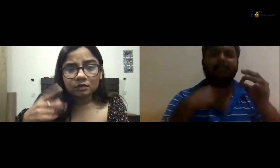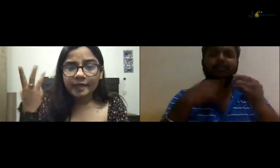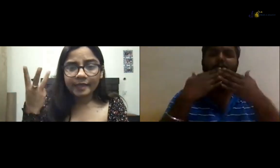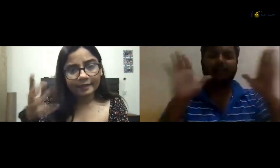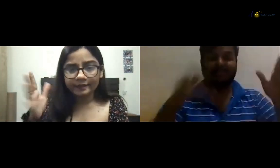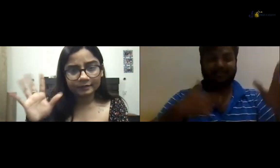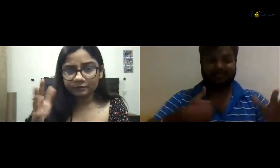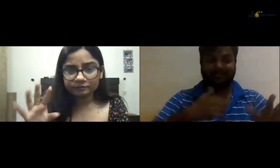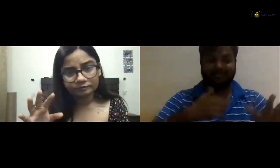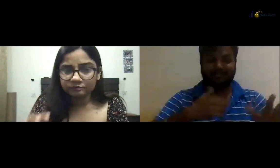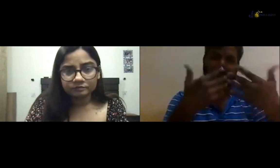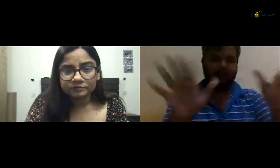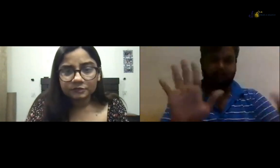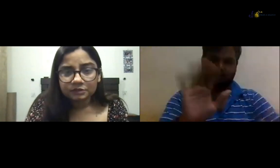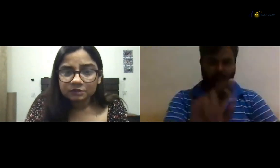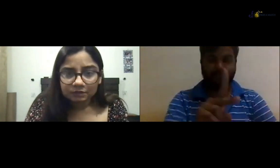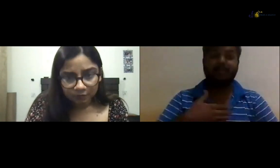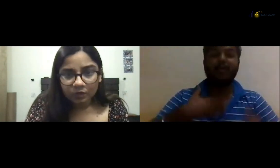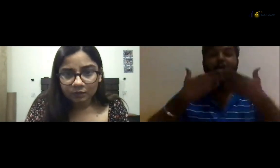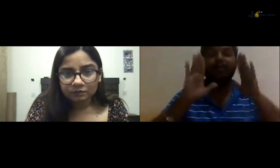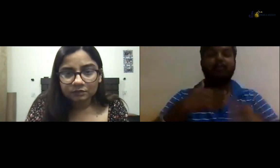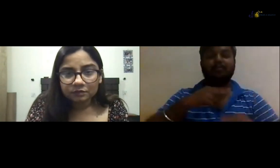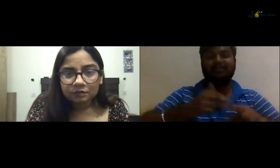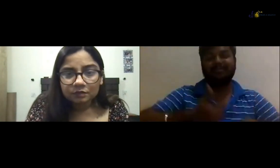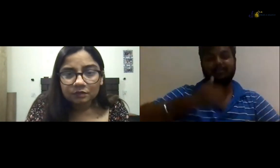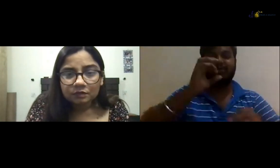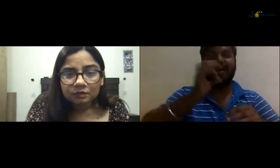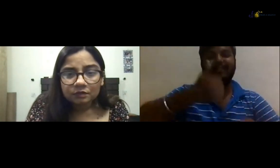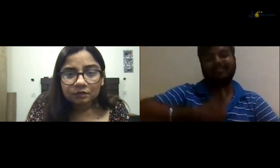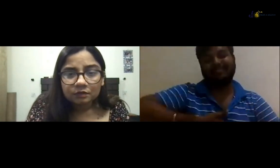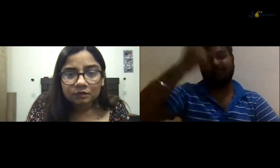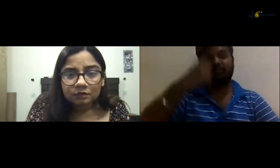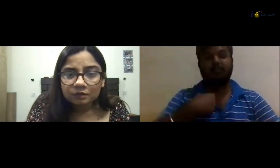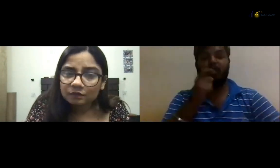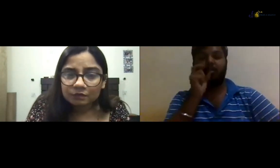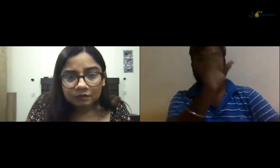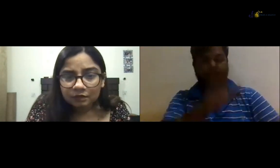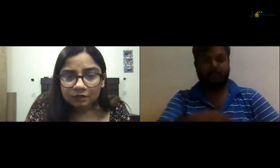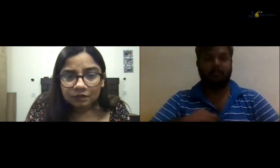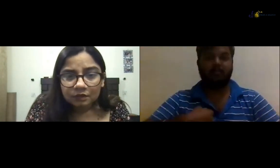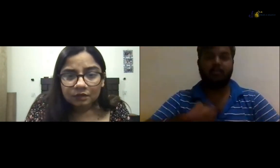Anyone you can call, any panelist you can call, any? Okay.